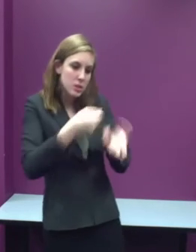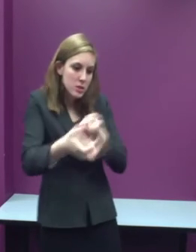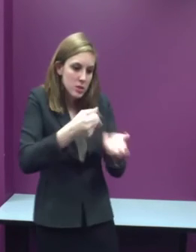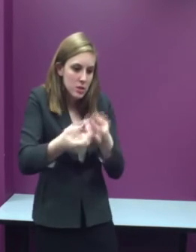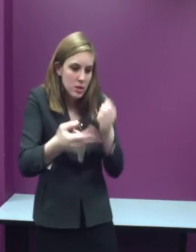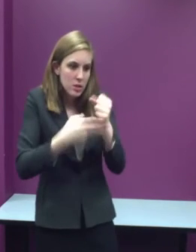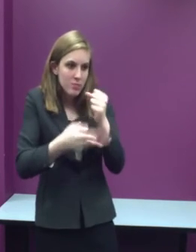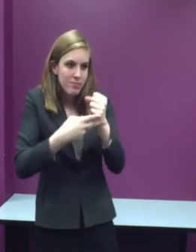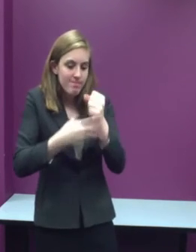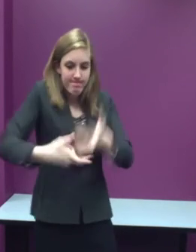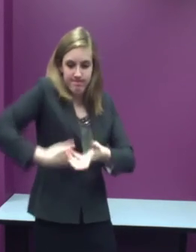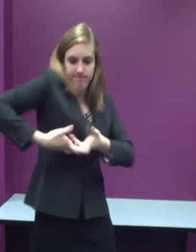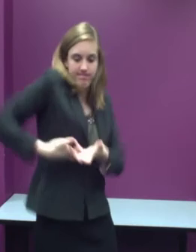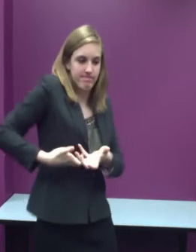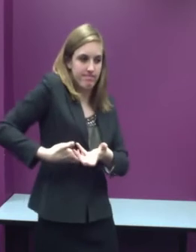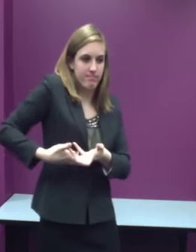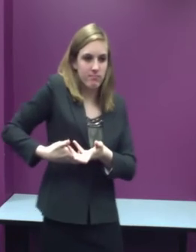Off the river, they faced other challenges.